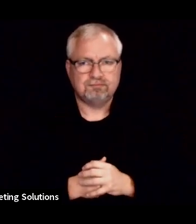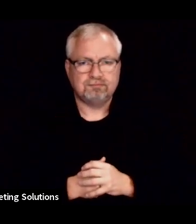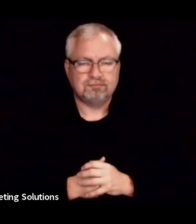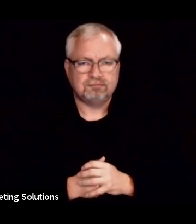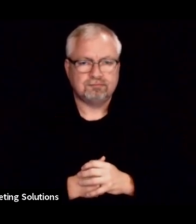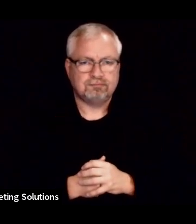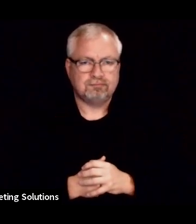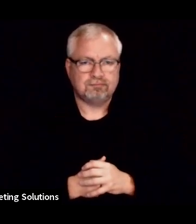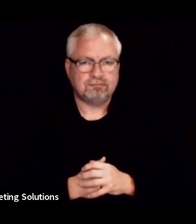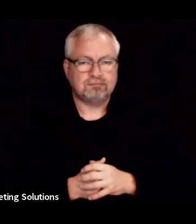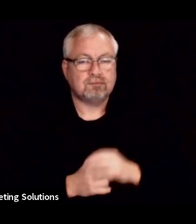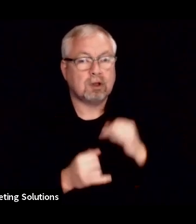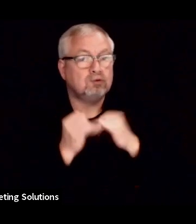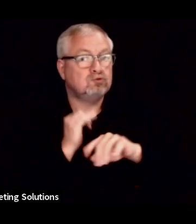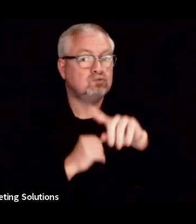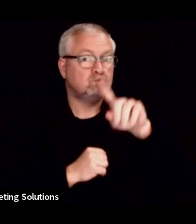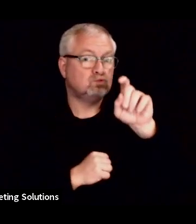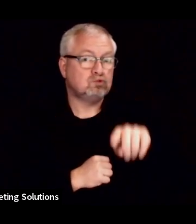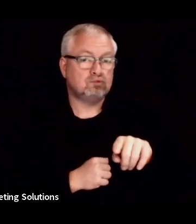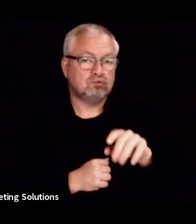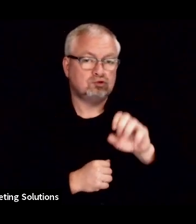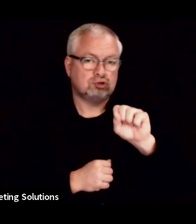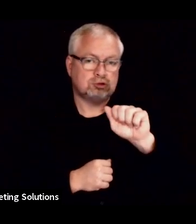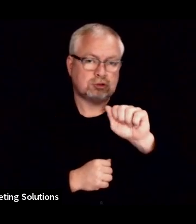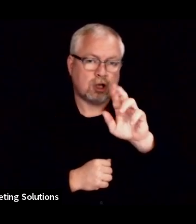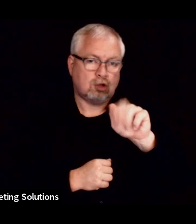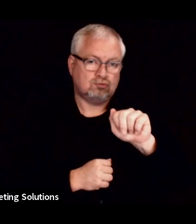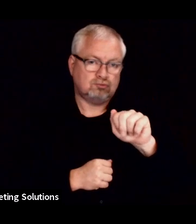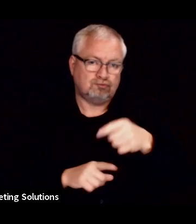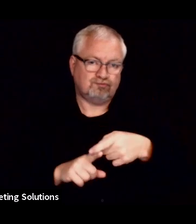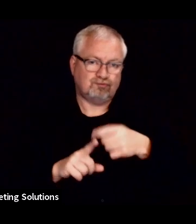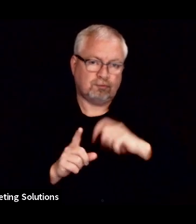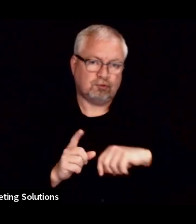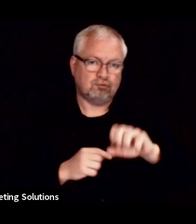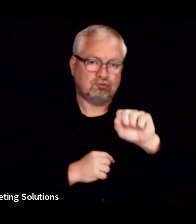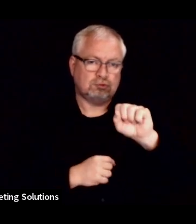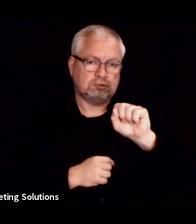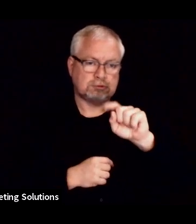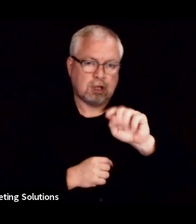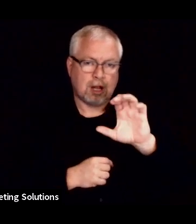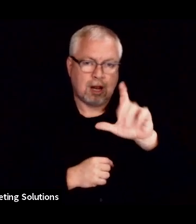do have Sarah Kocher from St. Cloud Times. You're now live.